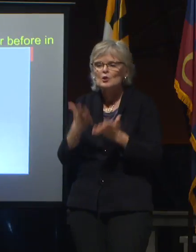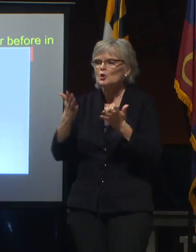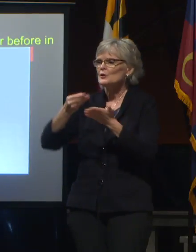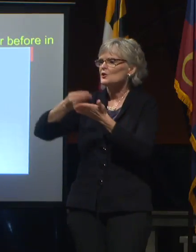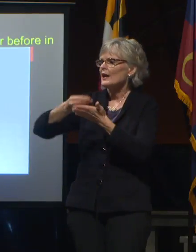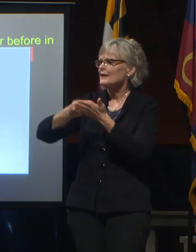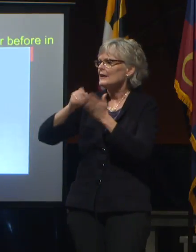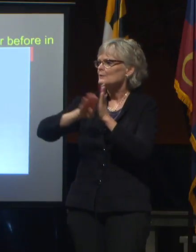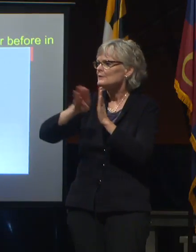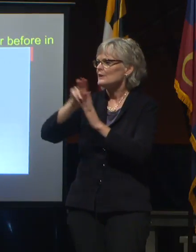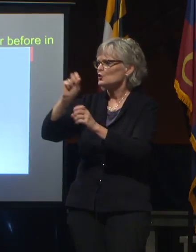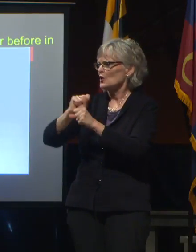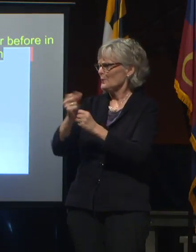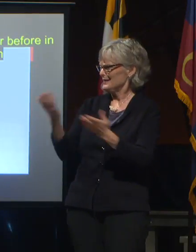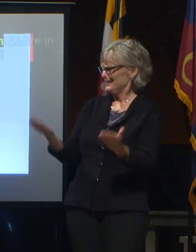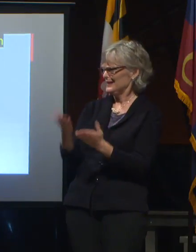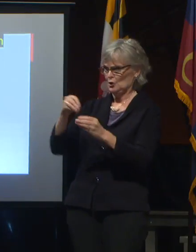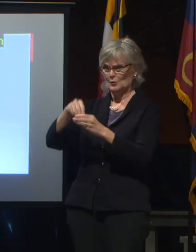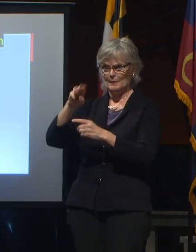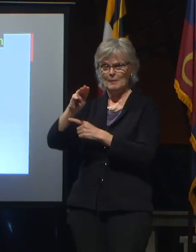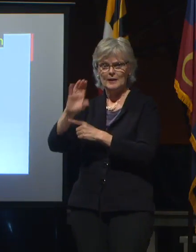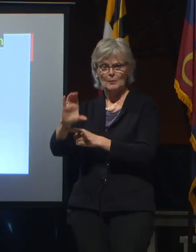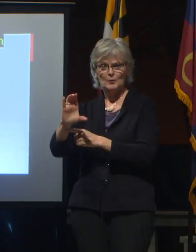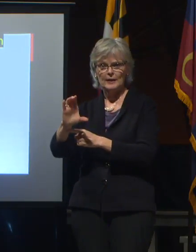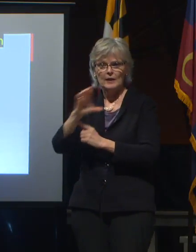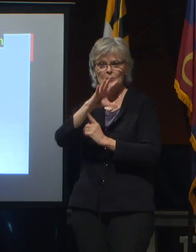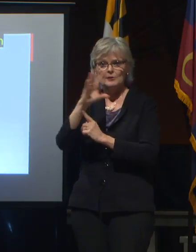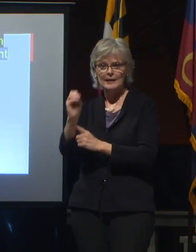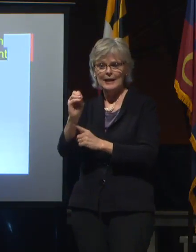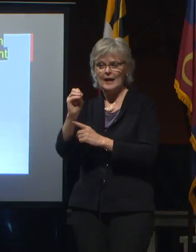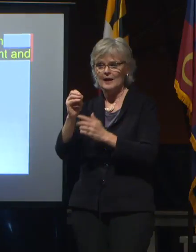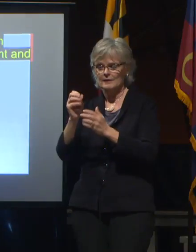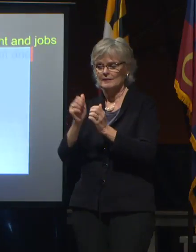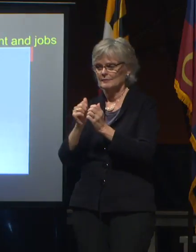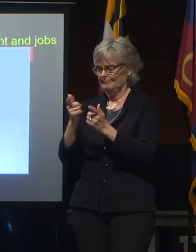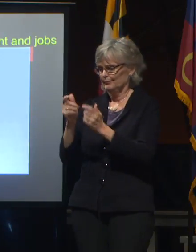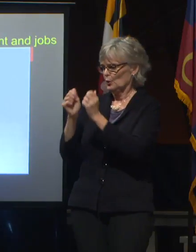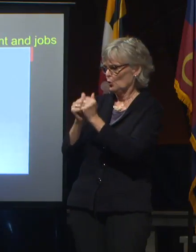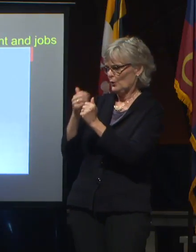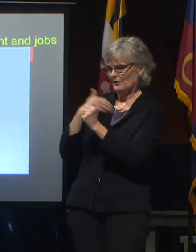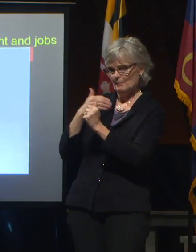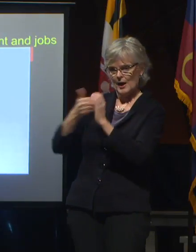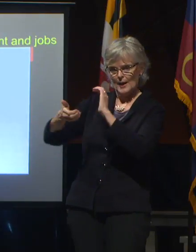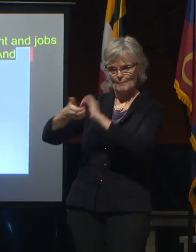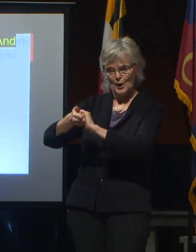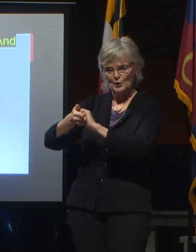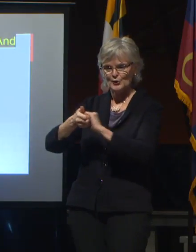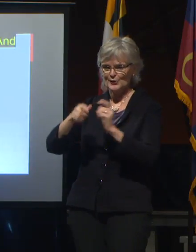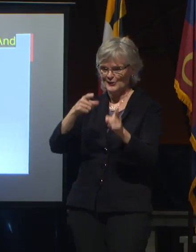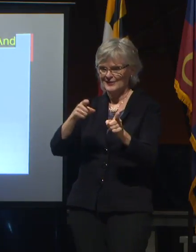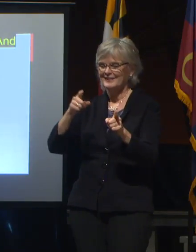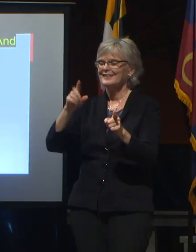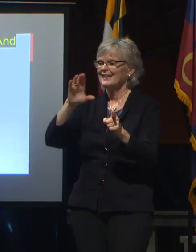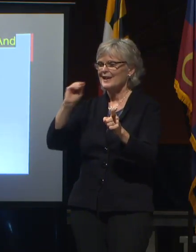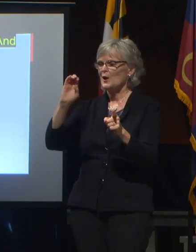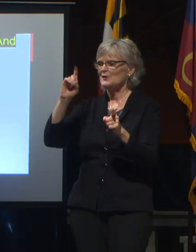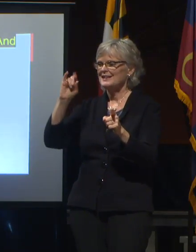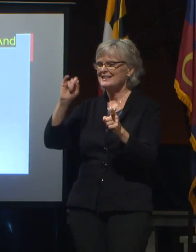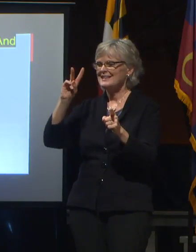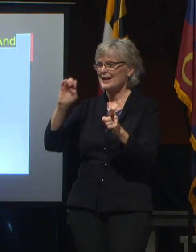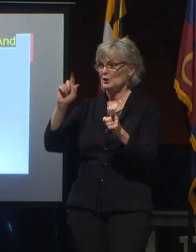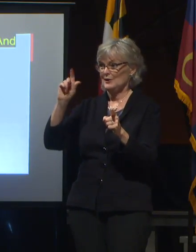economic development and jobs right here in Montgomery County, and together with my partner, County Executive Leggett,